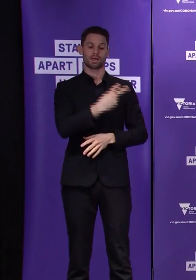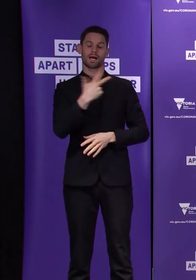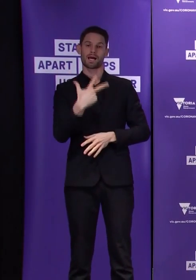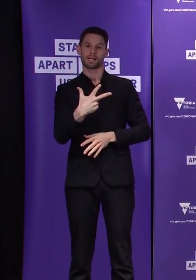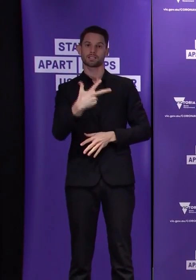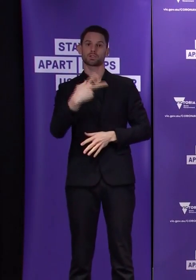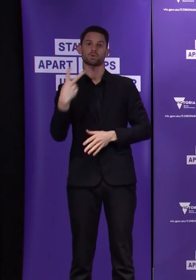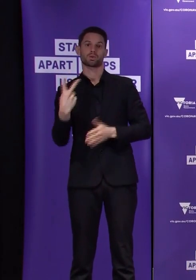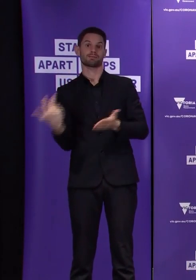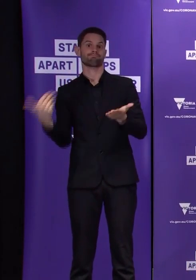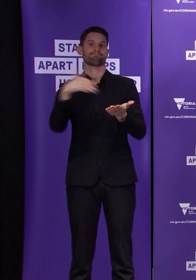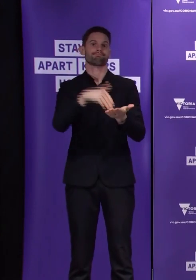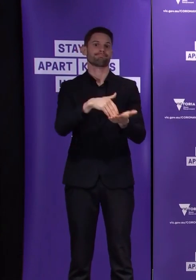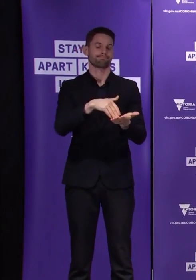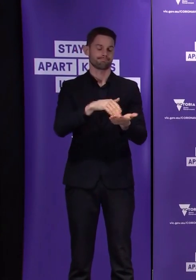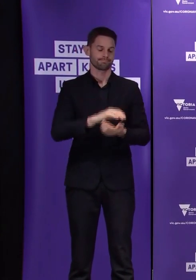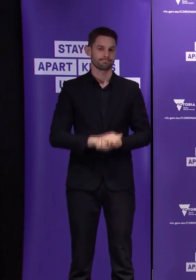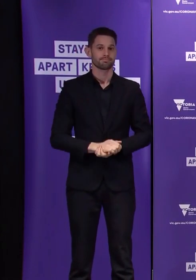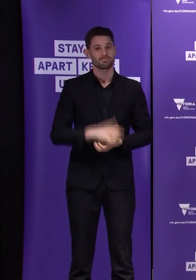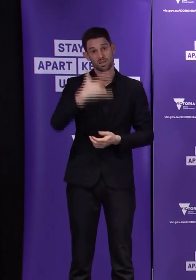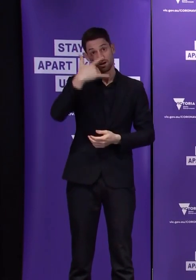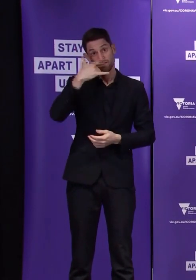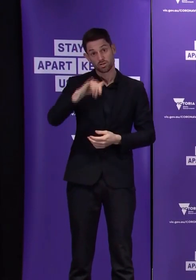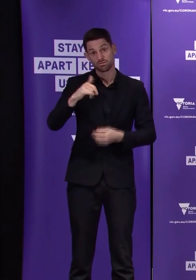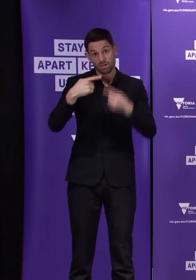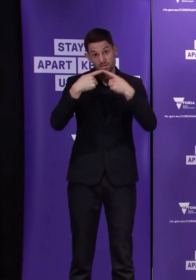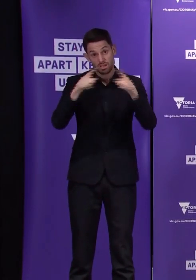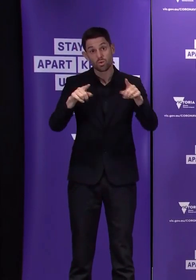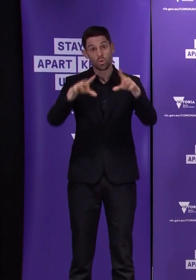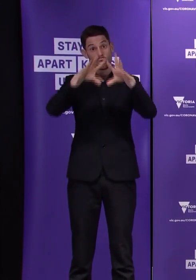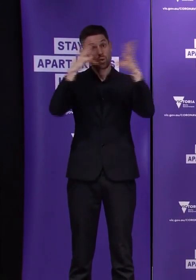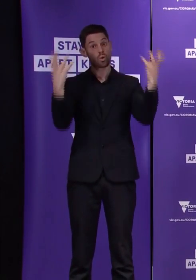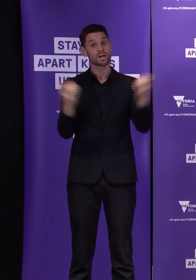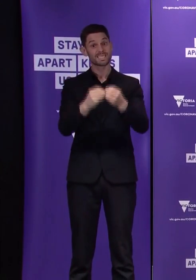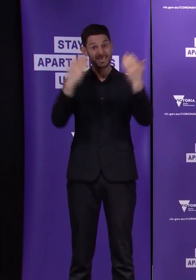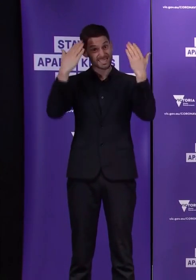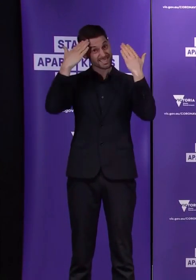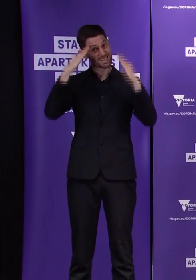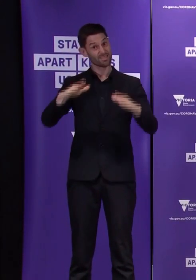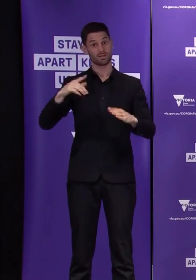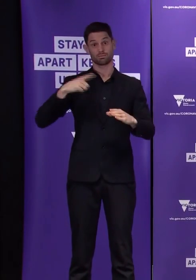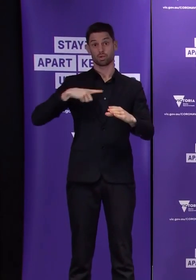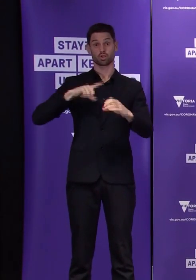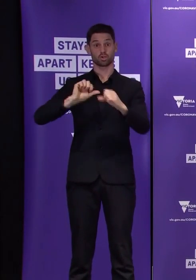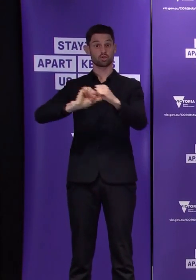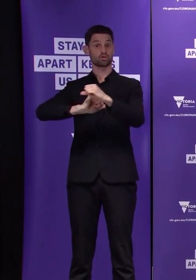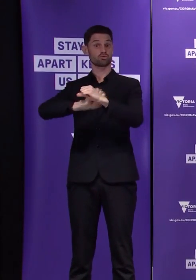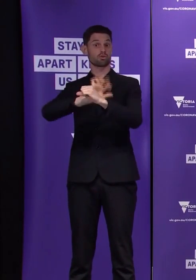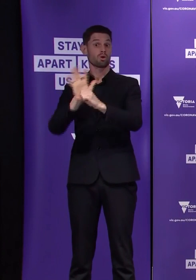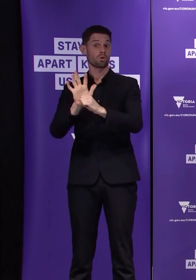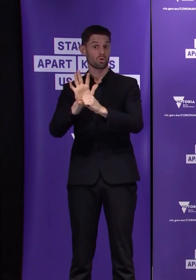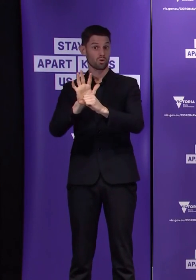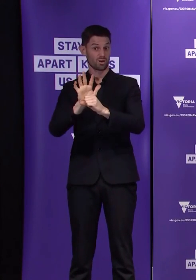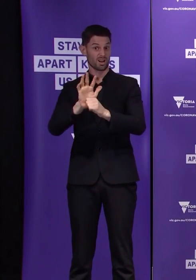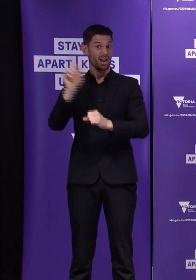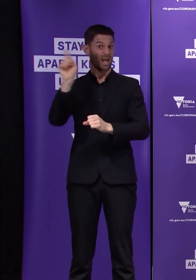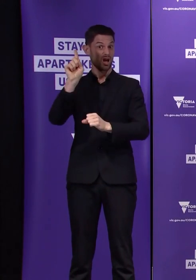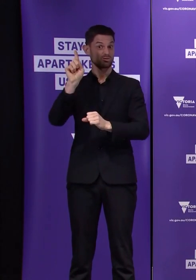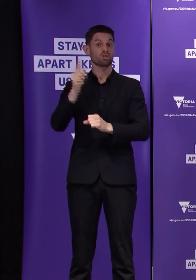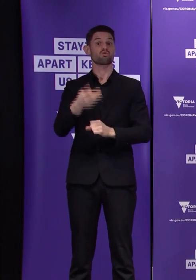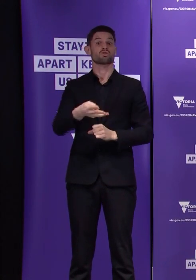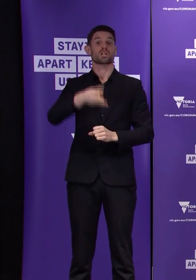update yesterday. I'm very saddened to say that the total number of fatalities due to this global pandemic in Victoria is now increased